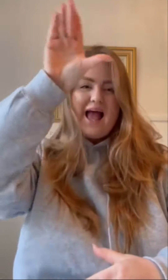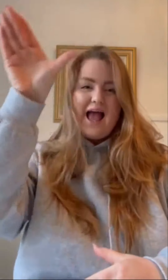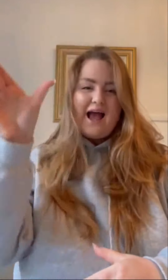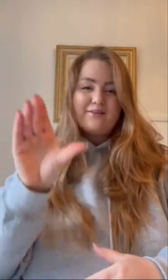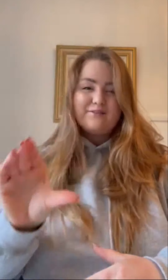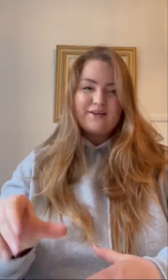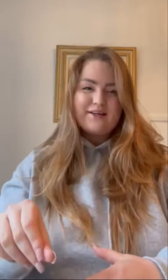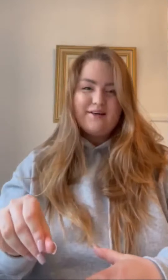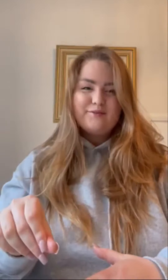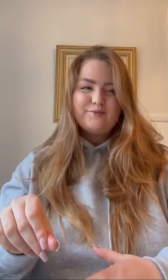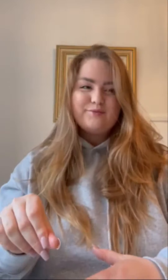Africa,